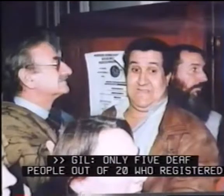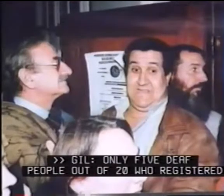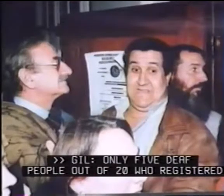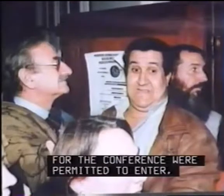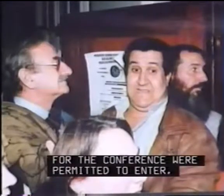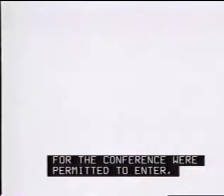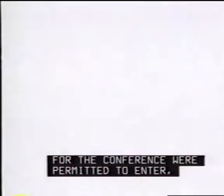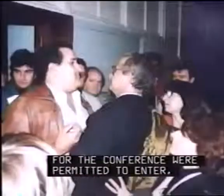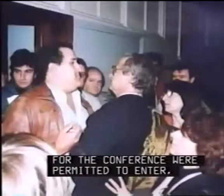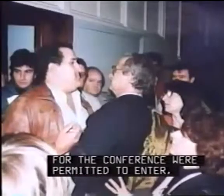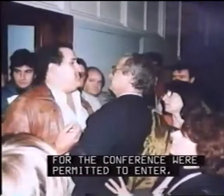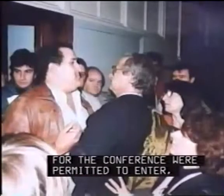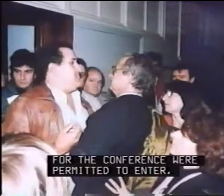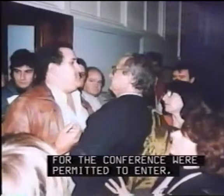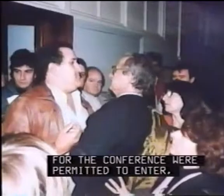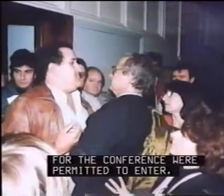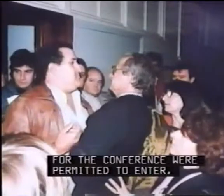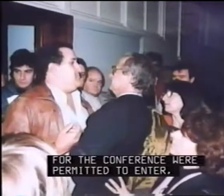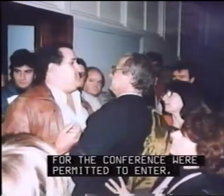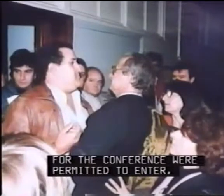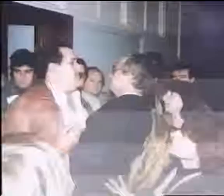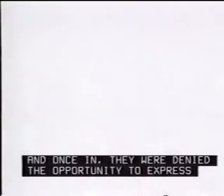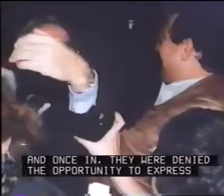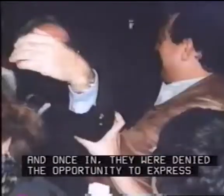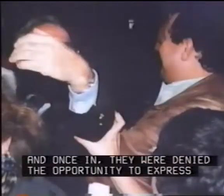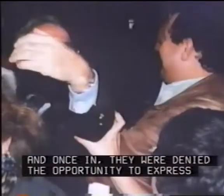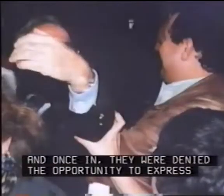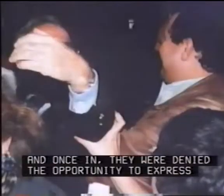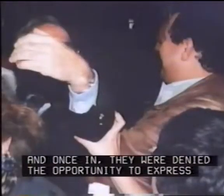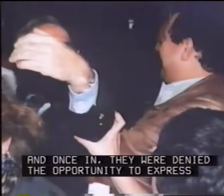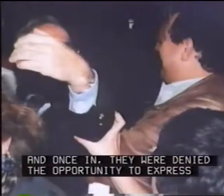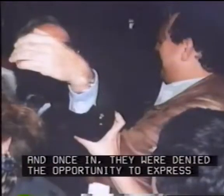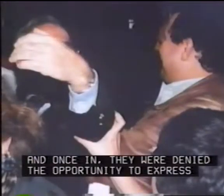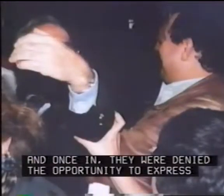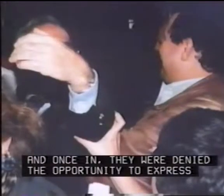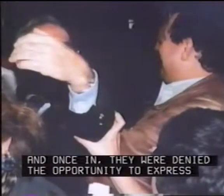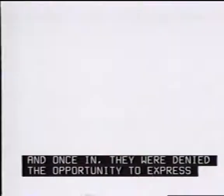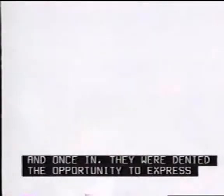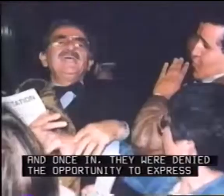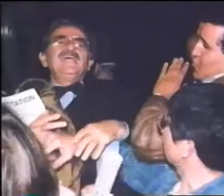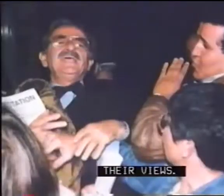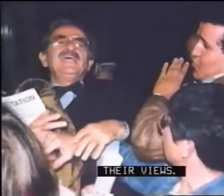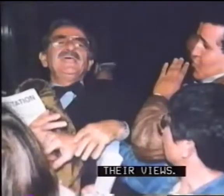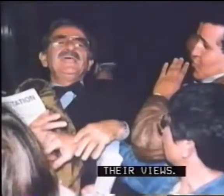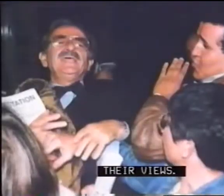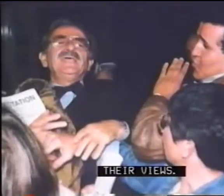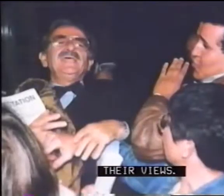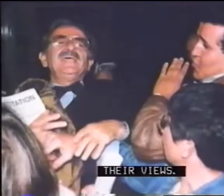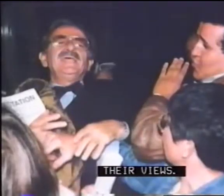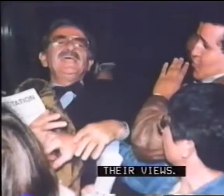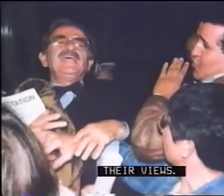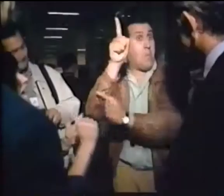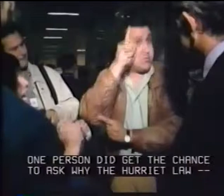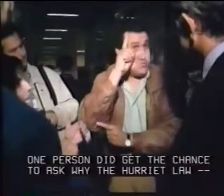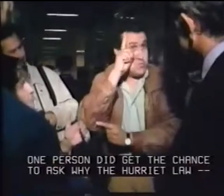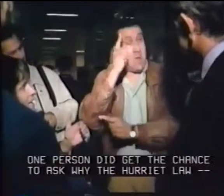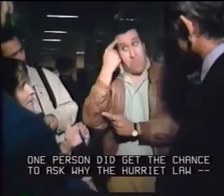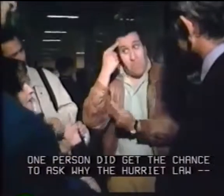registered for the conference were permitted to enter. And once in, they were denied the opportunity to express their views. One person did get the